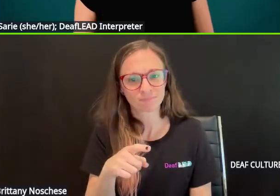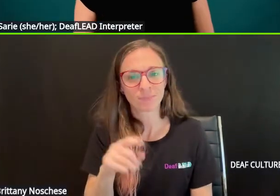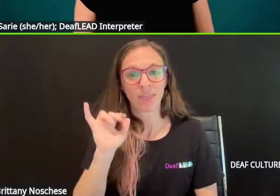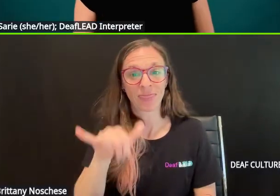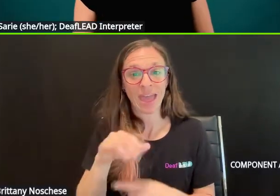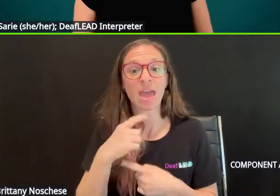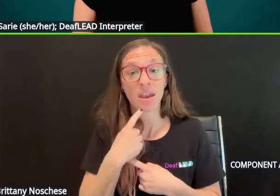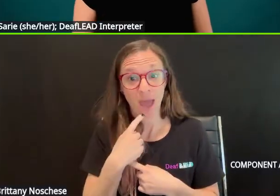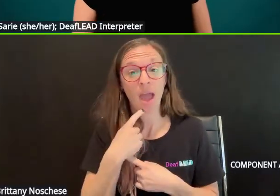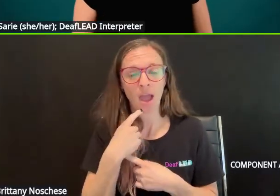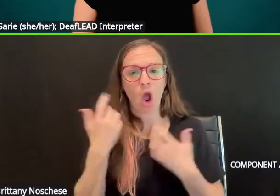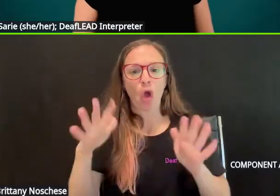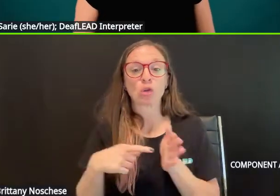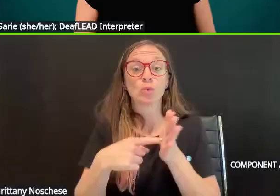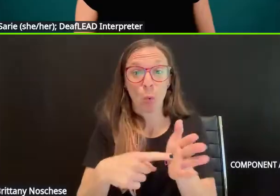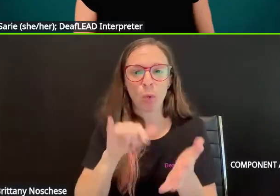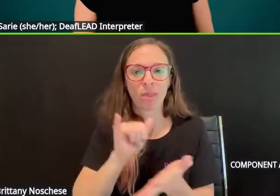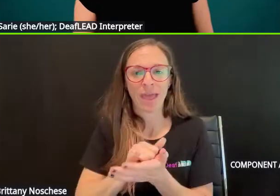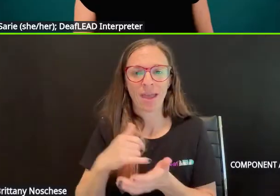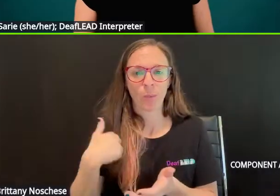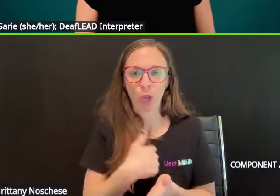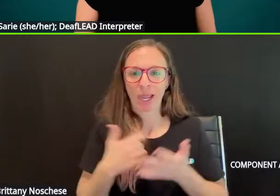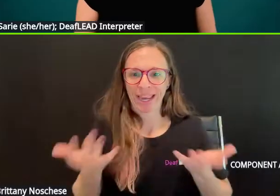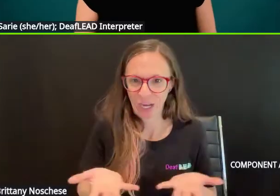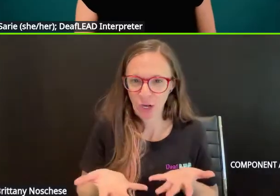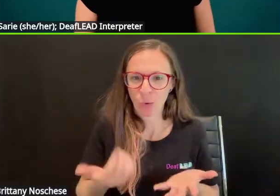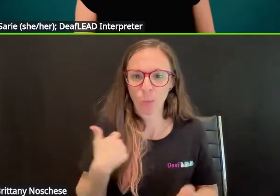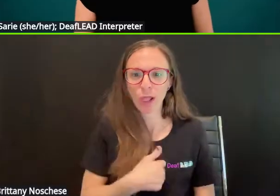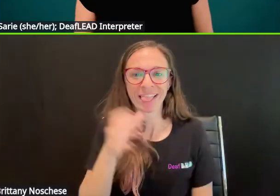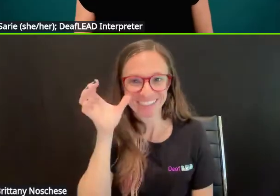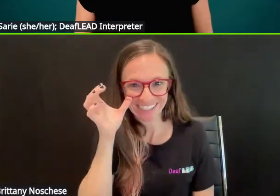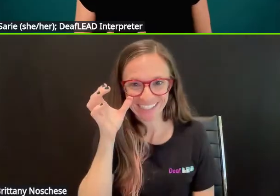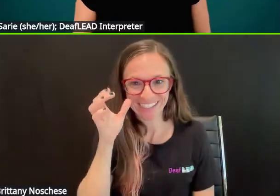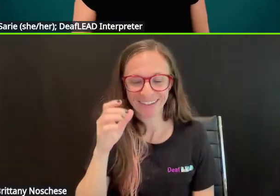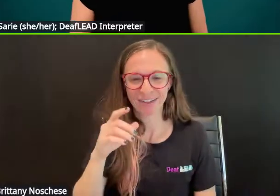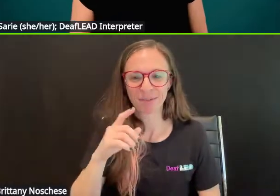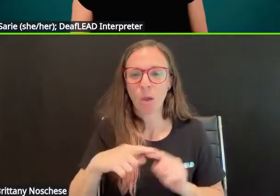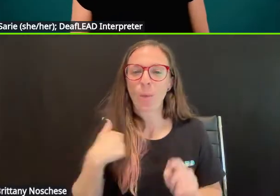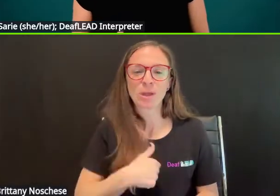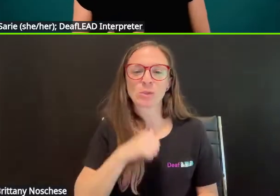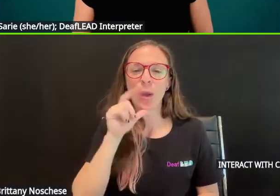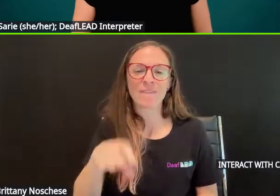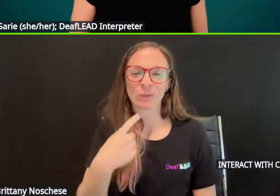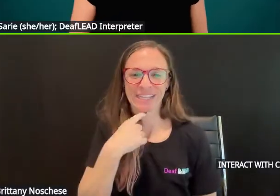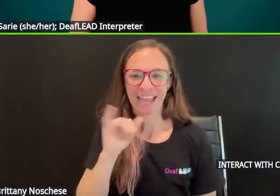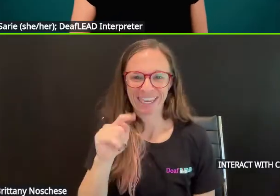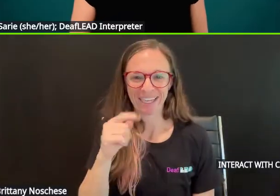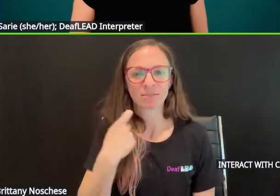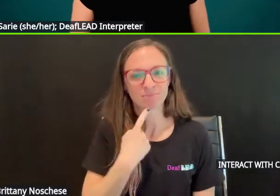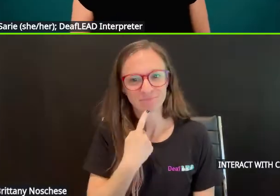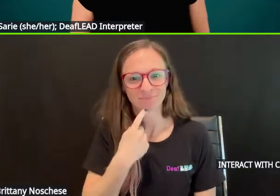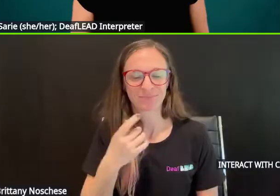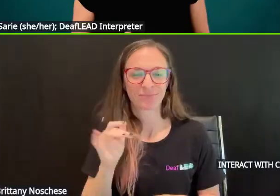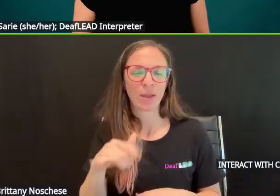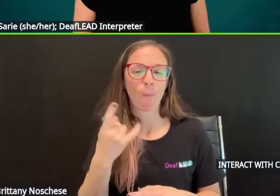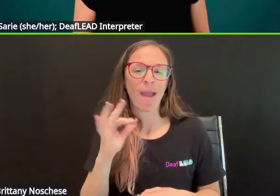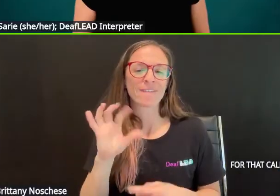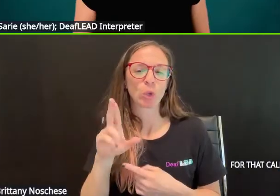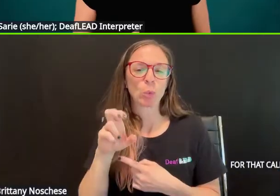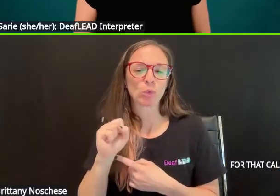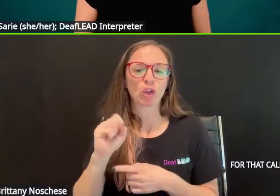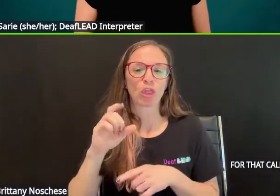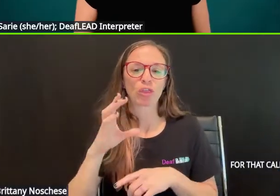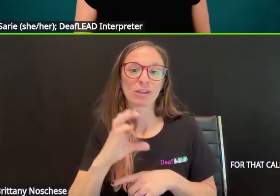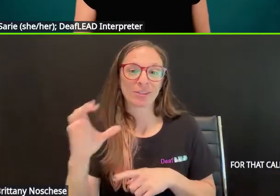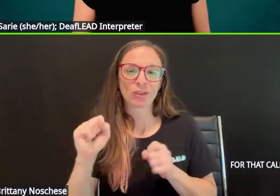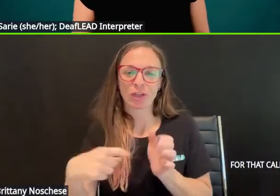a visitor calls in, the crisis counselor might be giving them a head nod, which signifies to them that we get it,